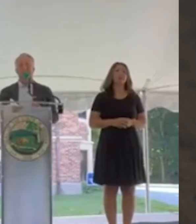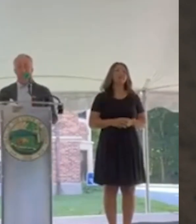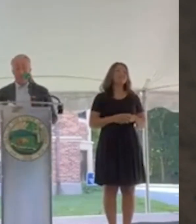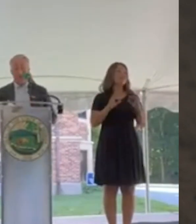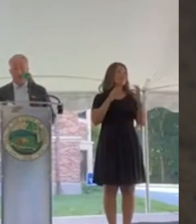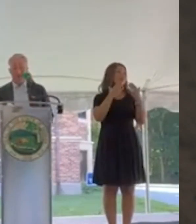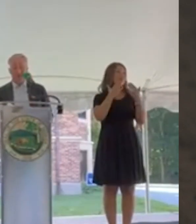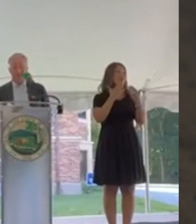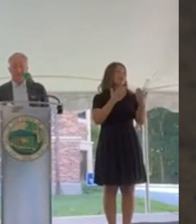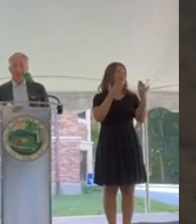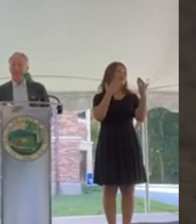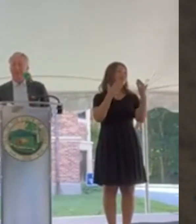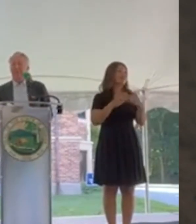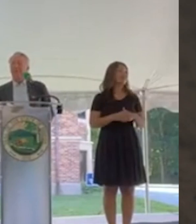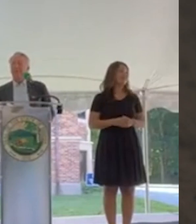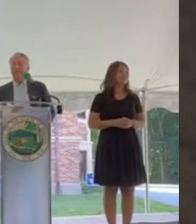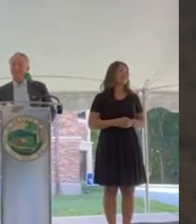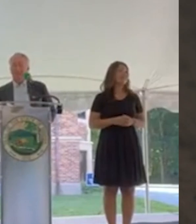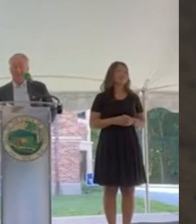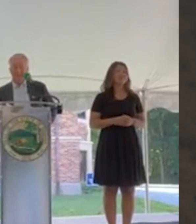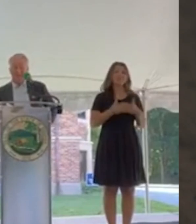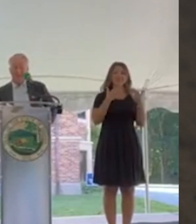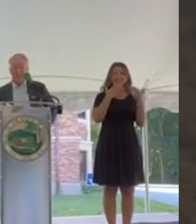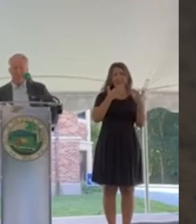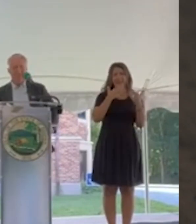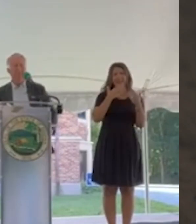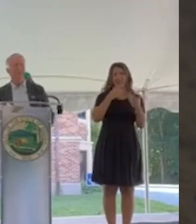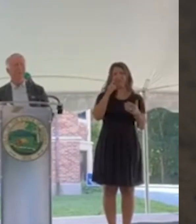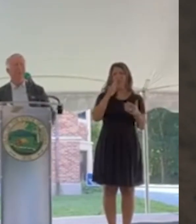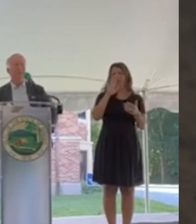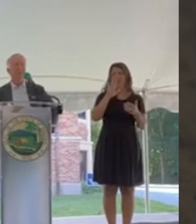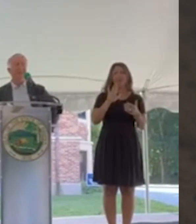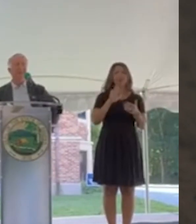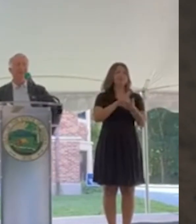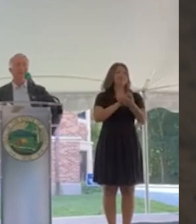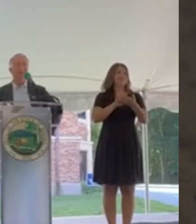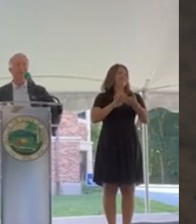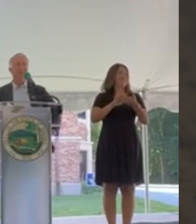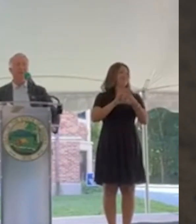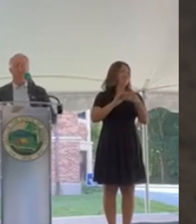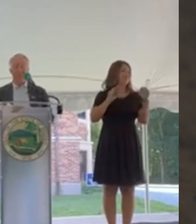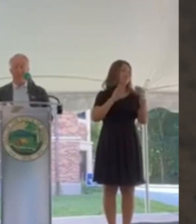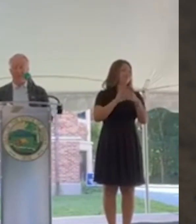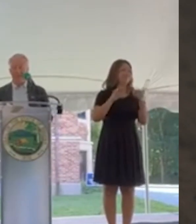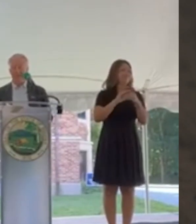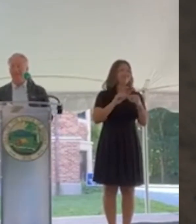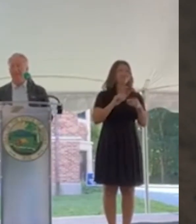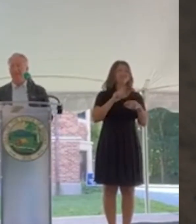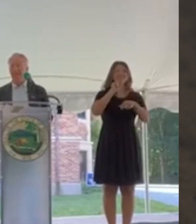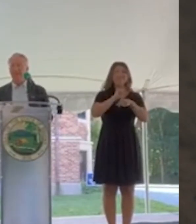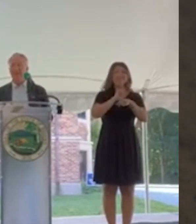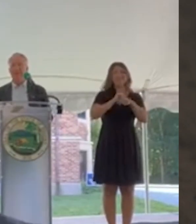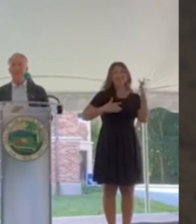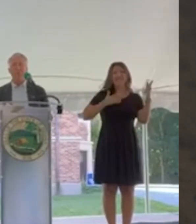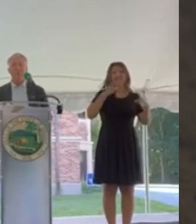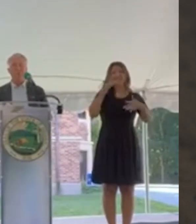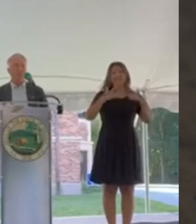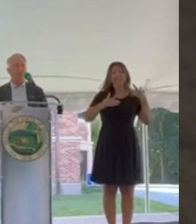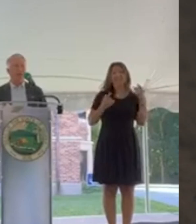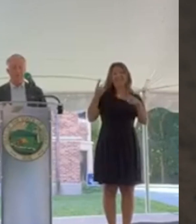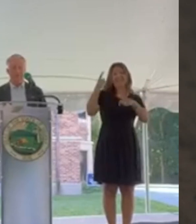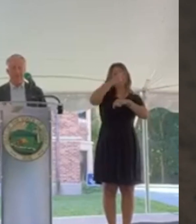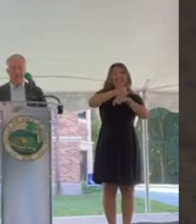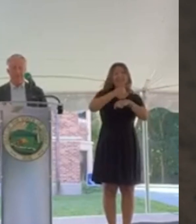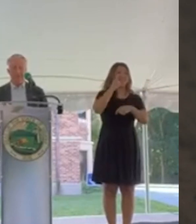Good morning, everyone. Thank you for that kind introduction. This is indeed a very exciting day for the Indiana School